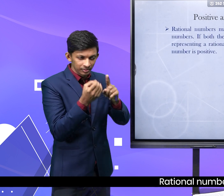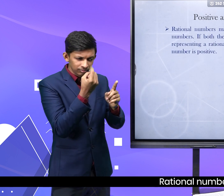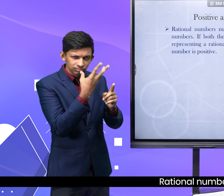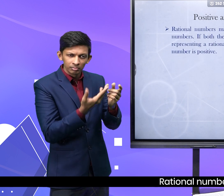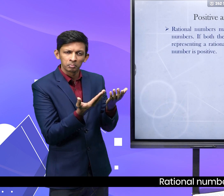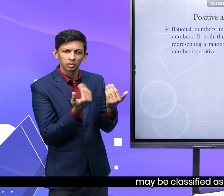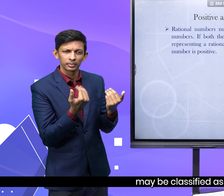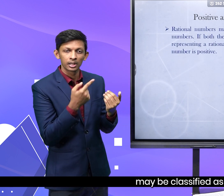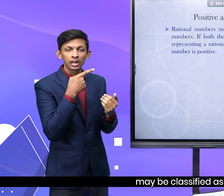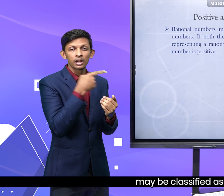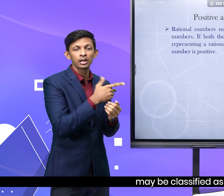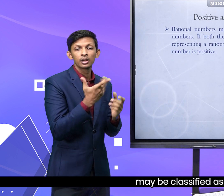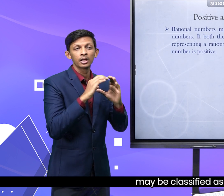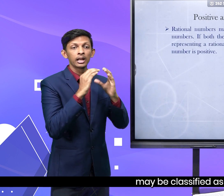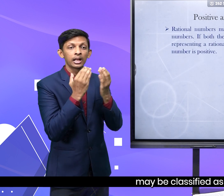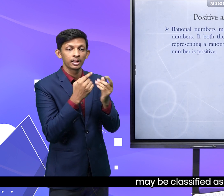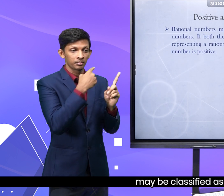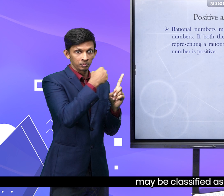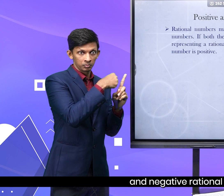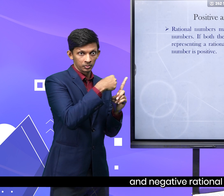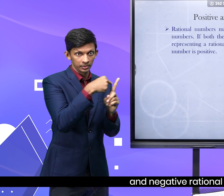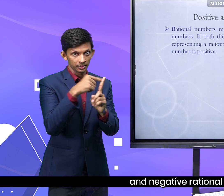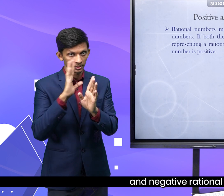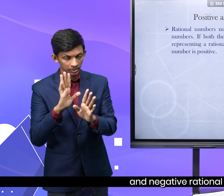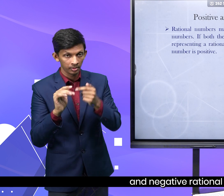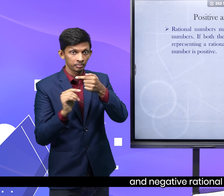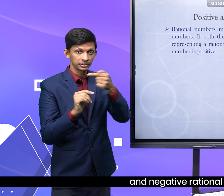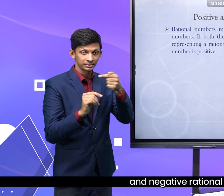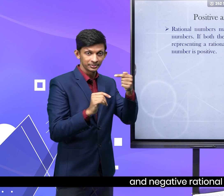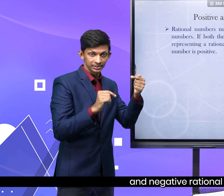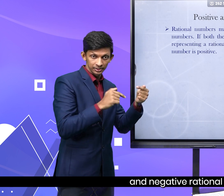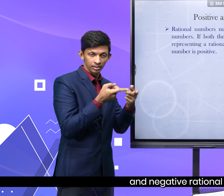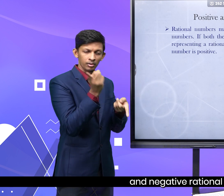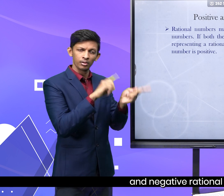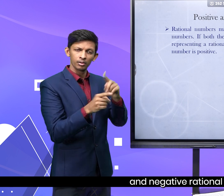Rational numbers may be classified as positive and negative rational numbers.